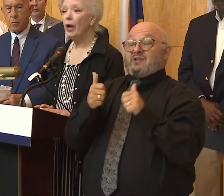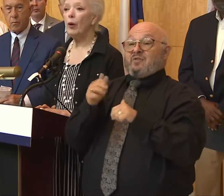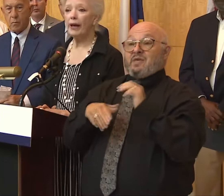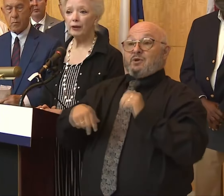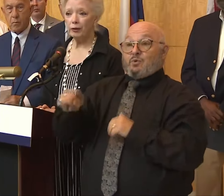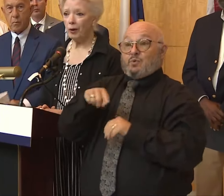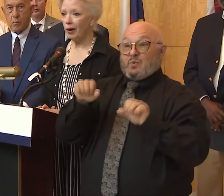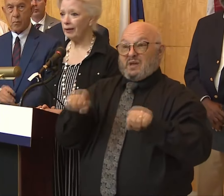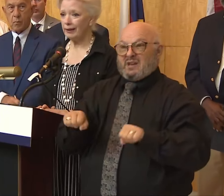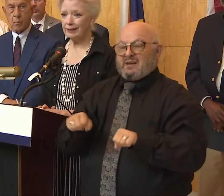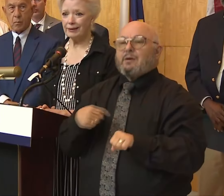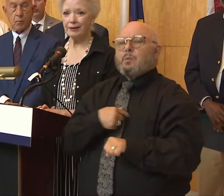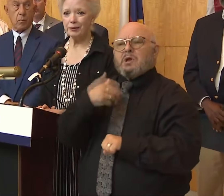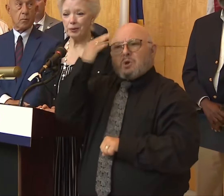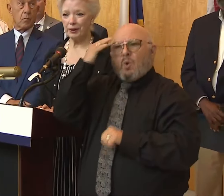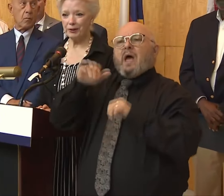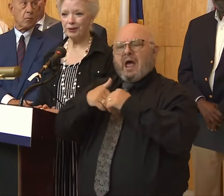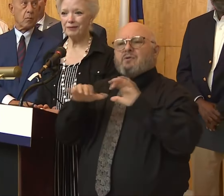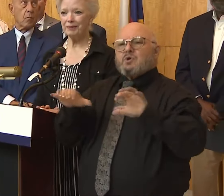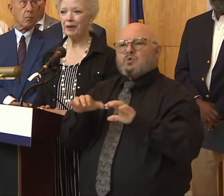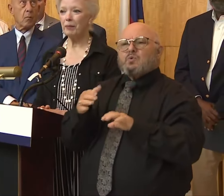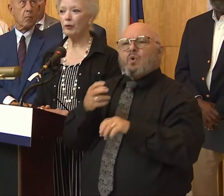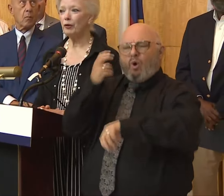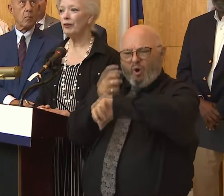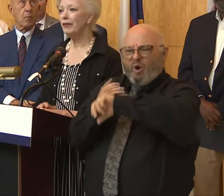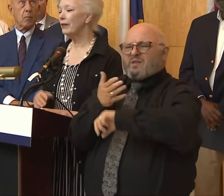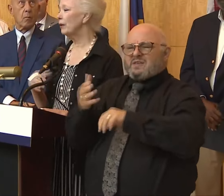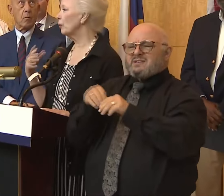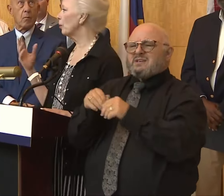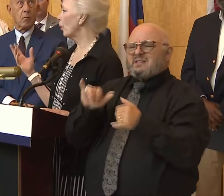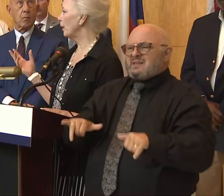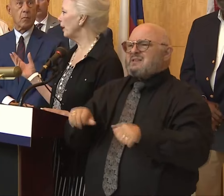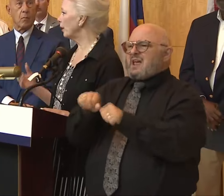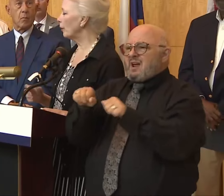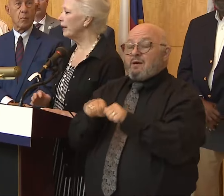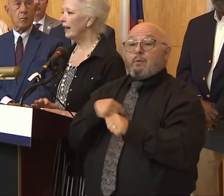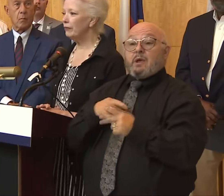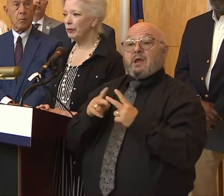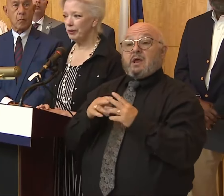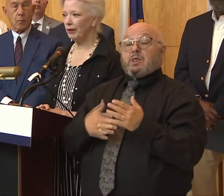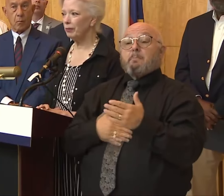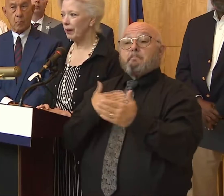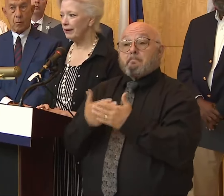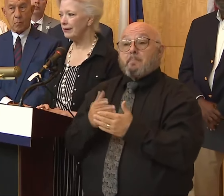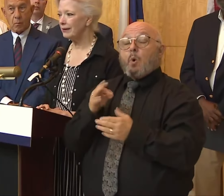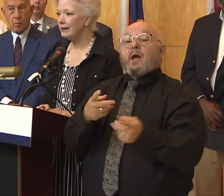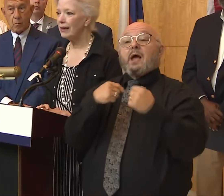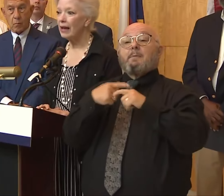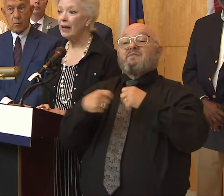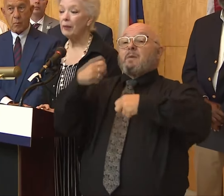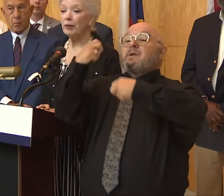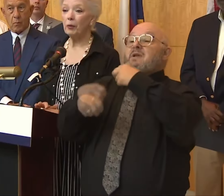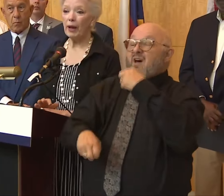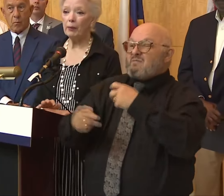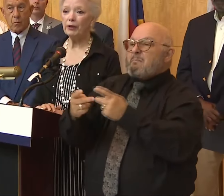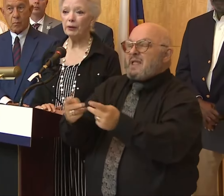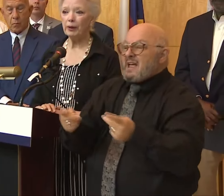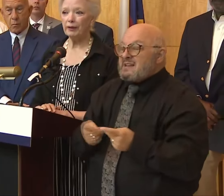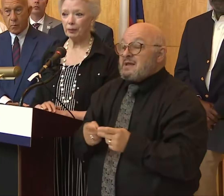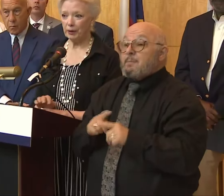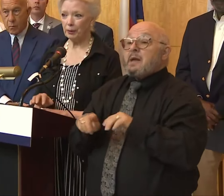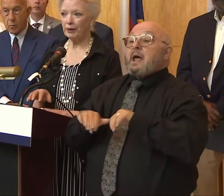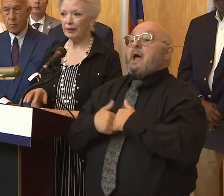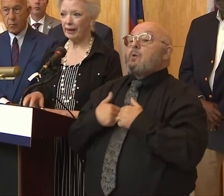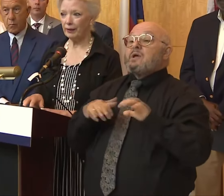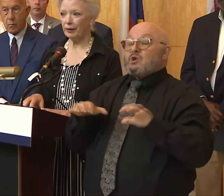We know how to do hard things in this region. Most of us either were born here or we came from tough places. But the way we do it